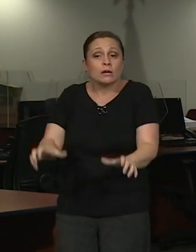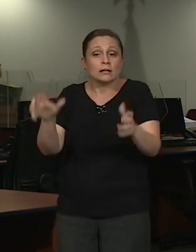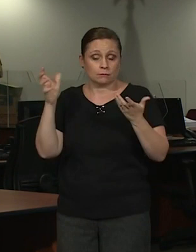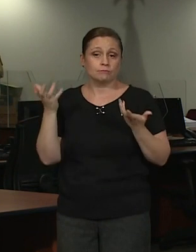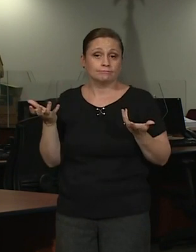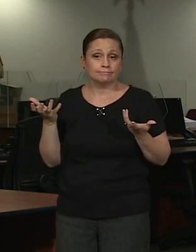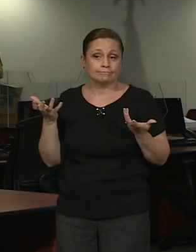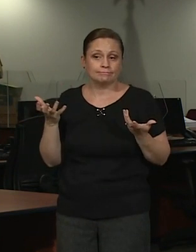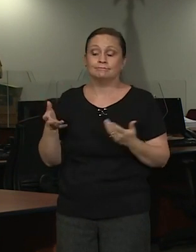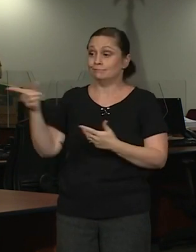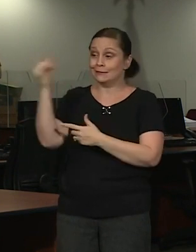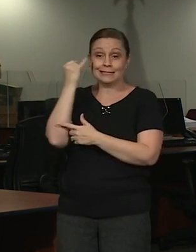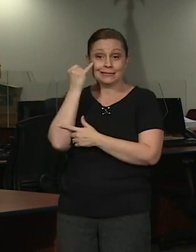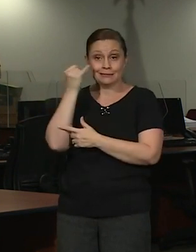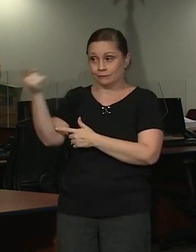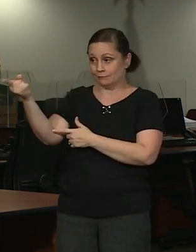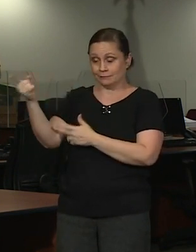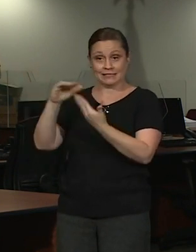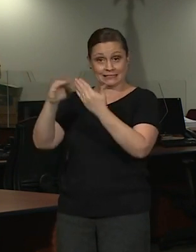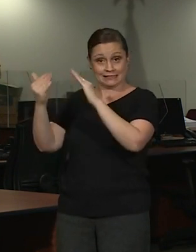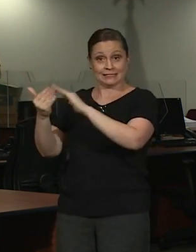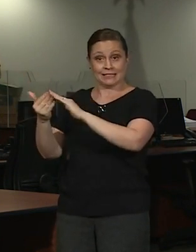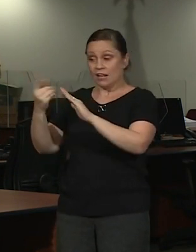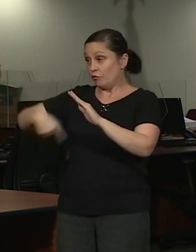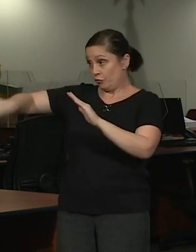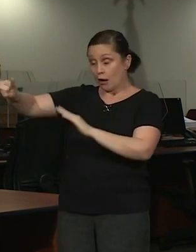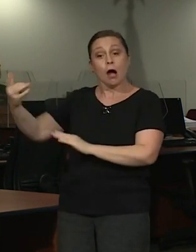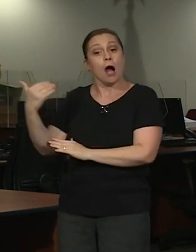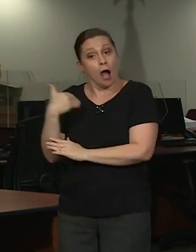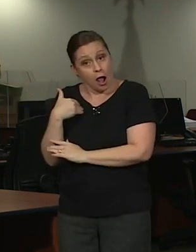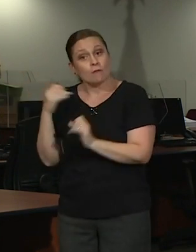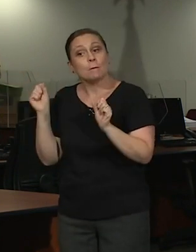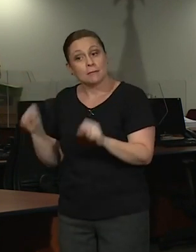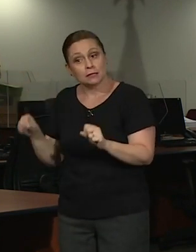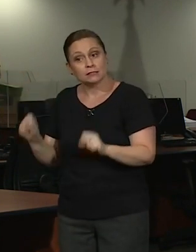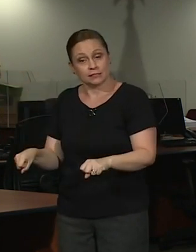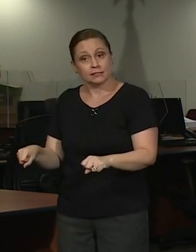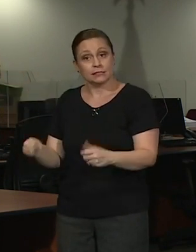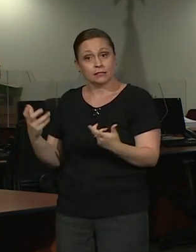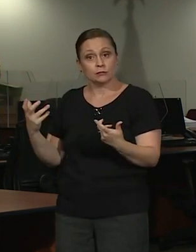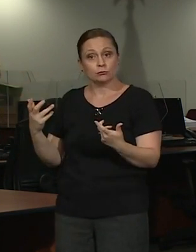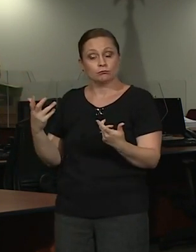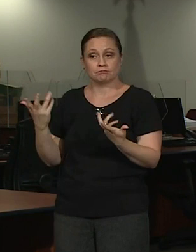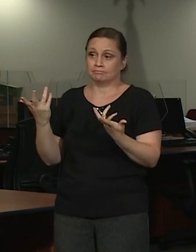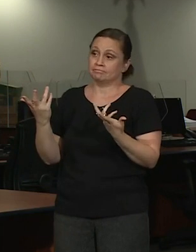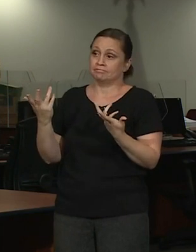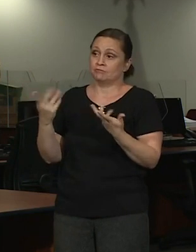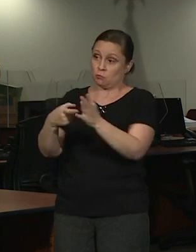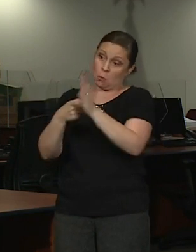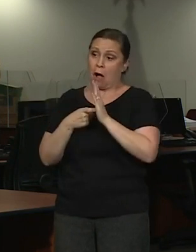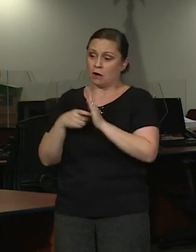enforce it in their particular area, then that is certainly up to them. That's within their right. But a